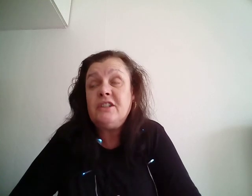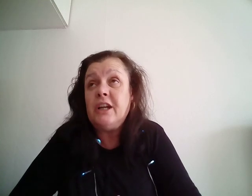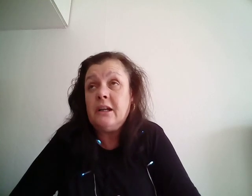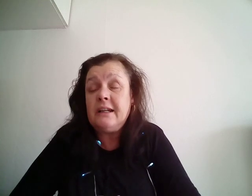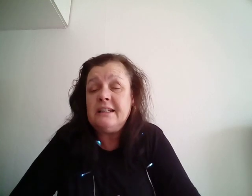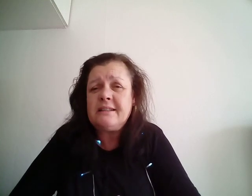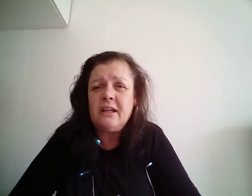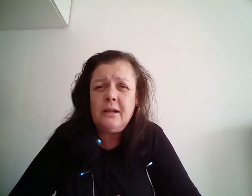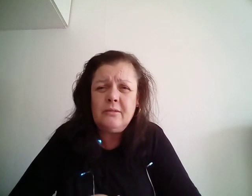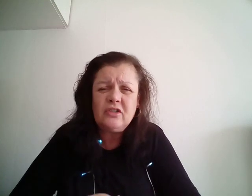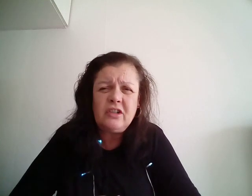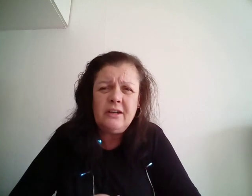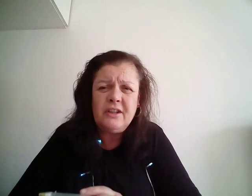video is just over